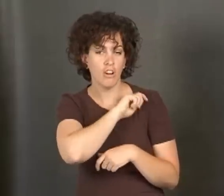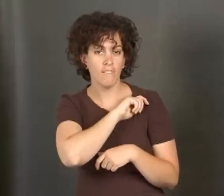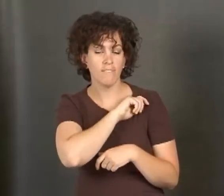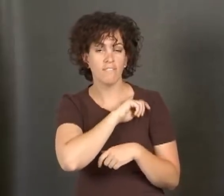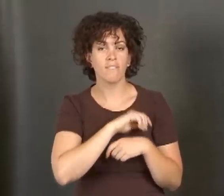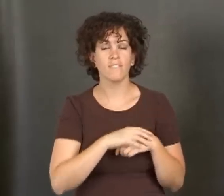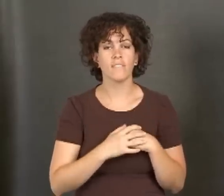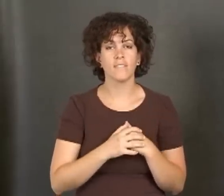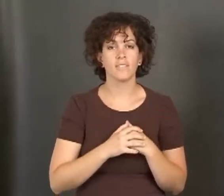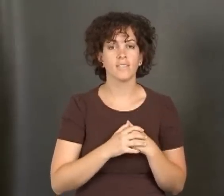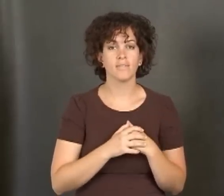Scarf.